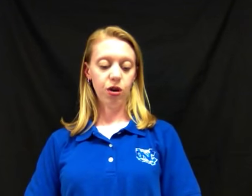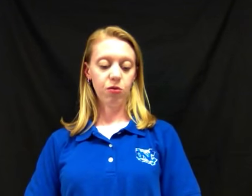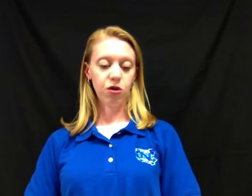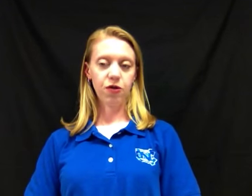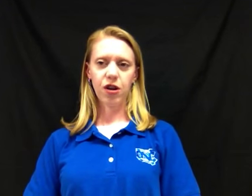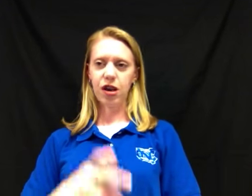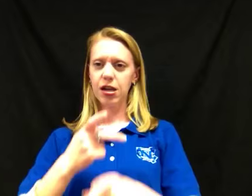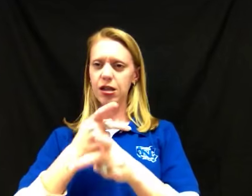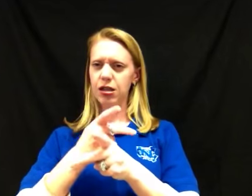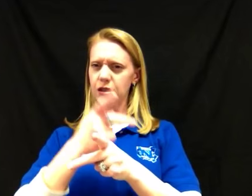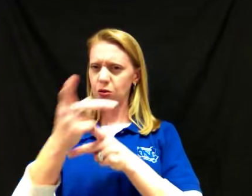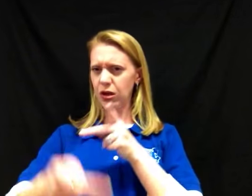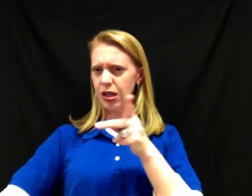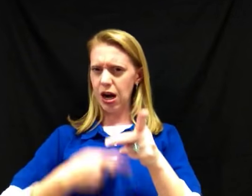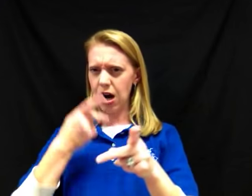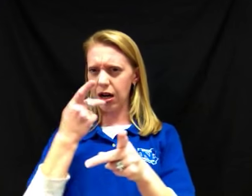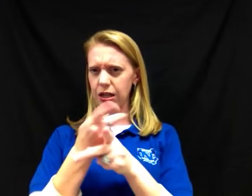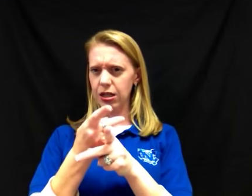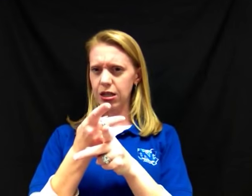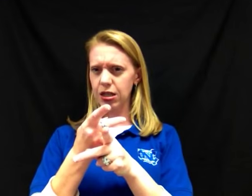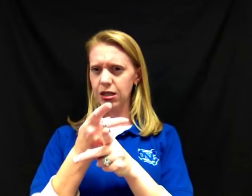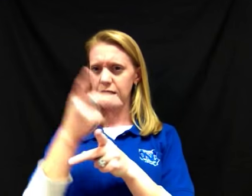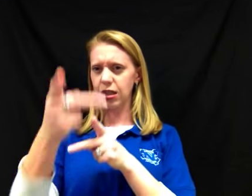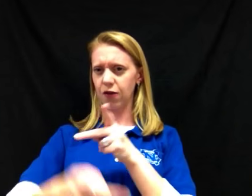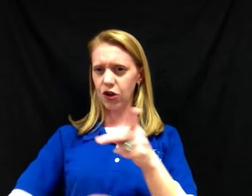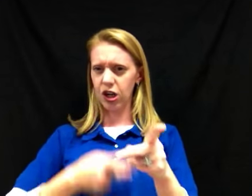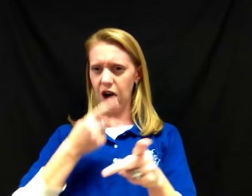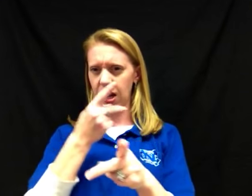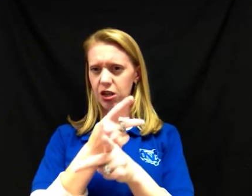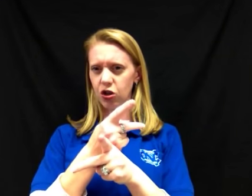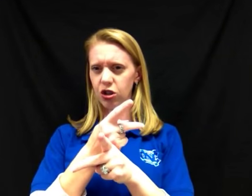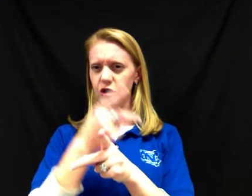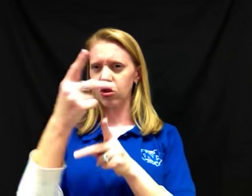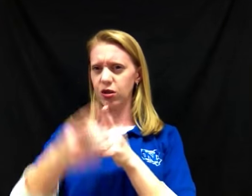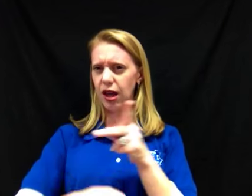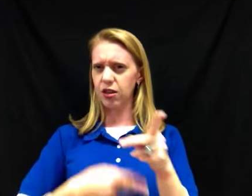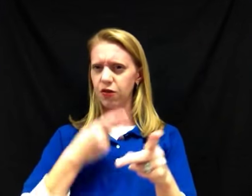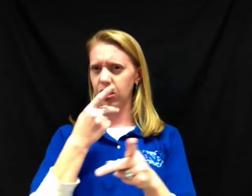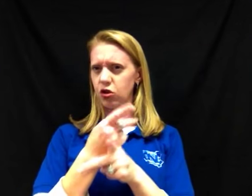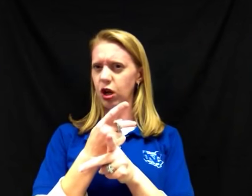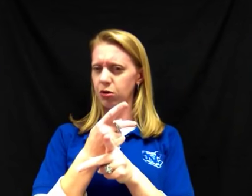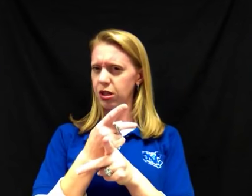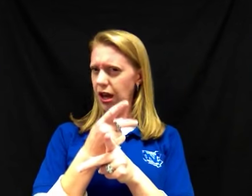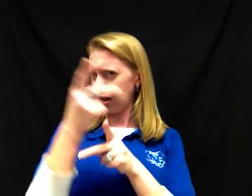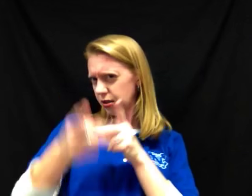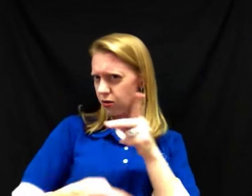more phrase. What kind? It's a sign for kind. All you need to do is add the facial grammar to ask what